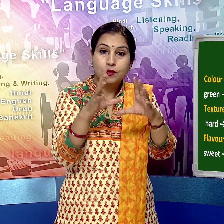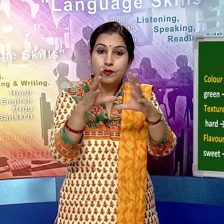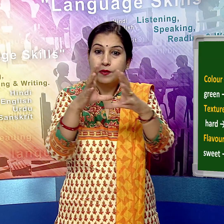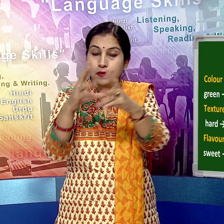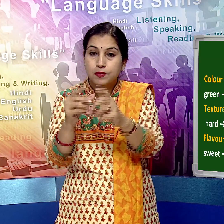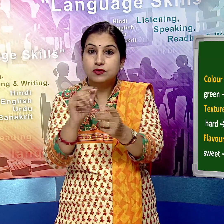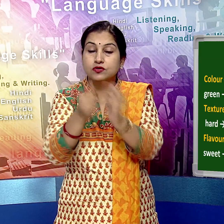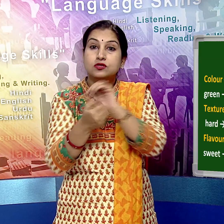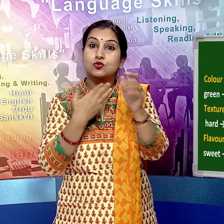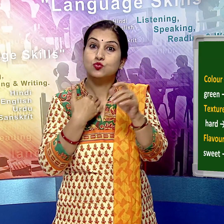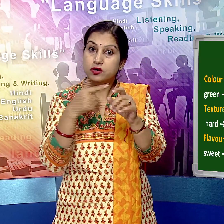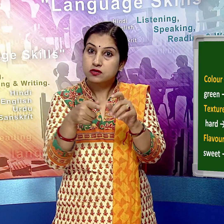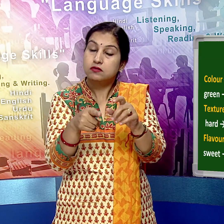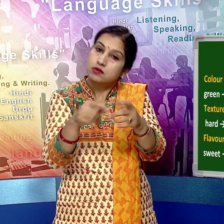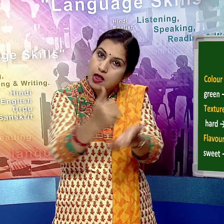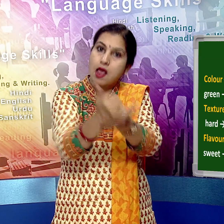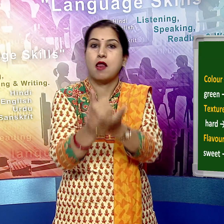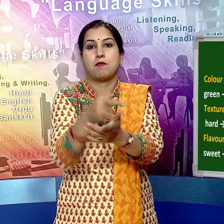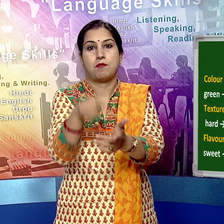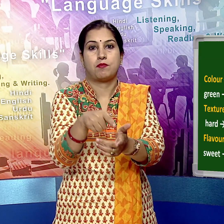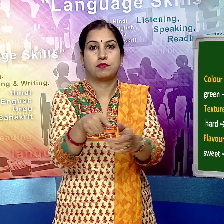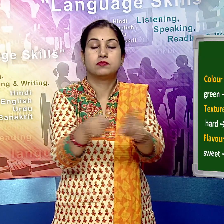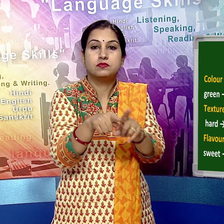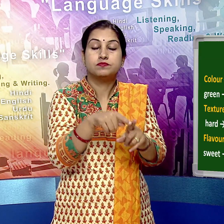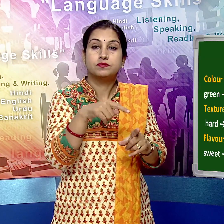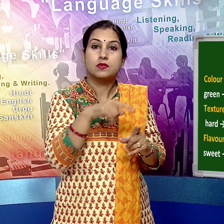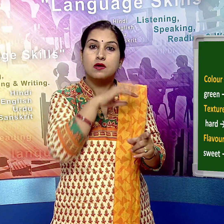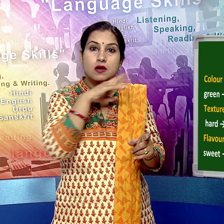It brings changes like color,